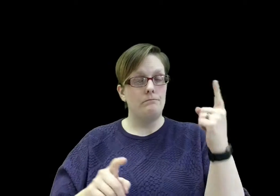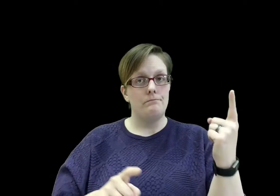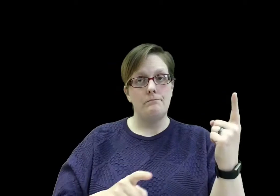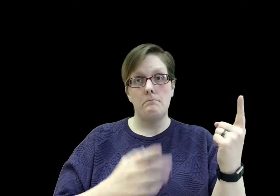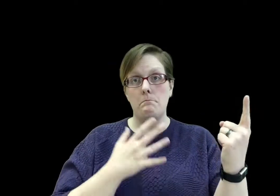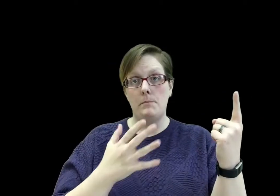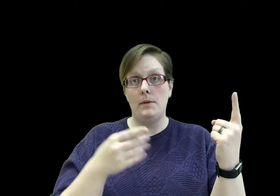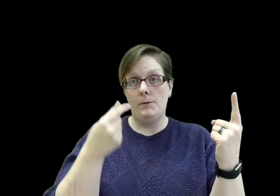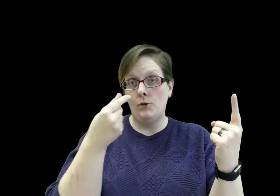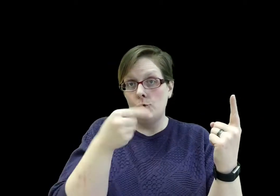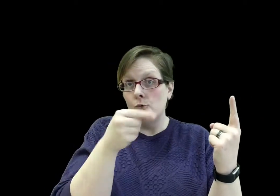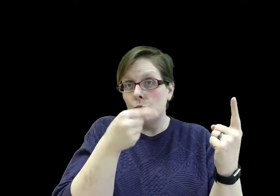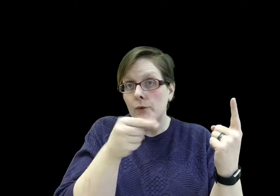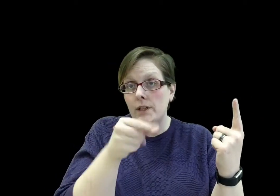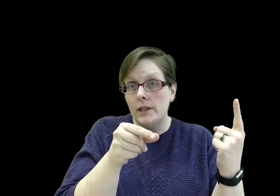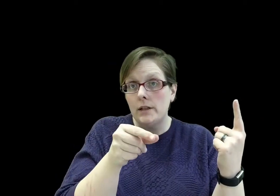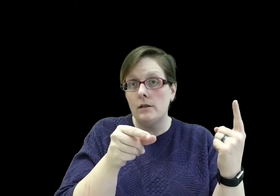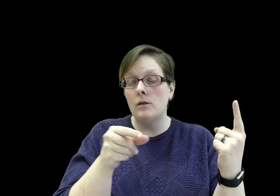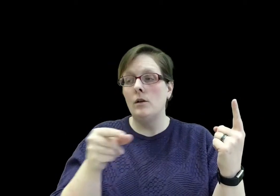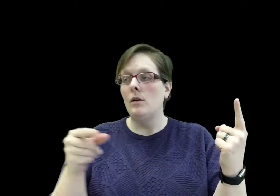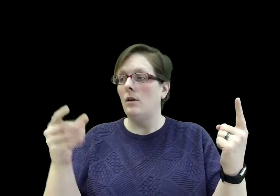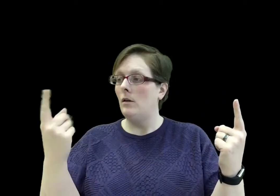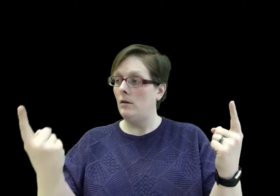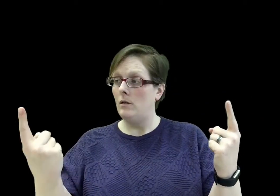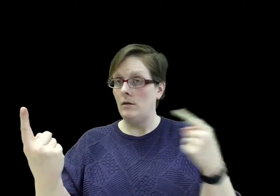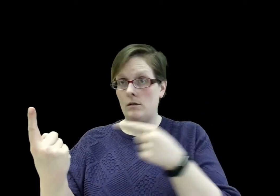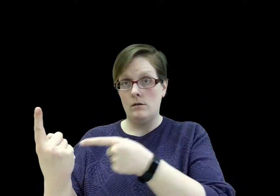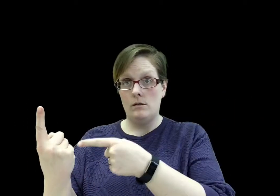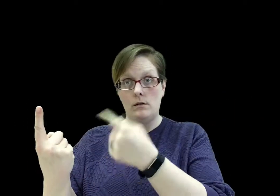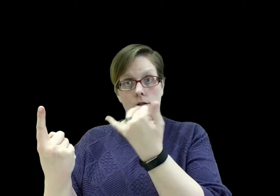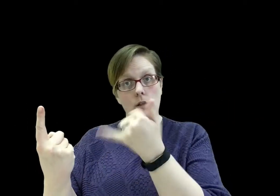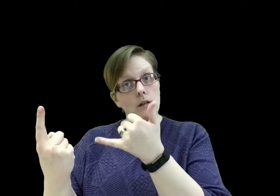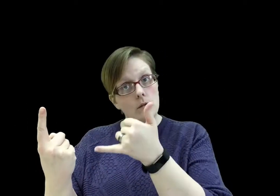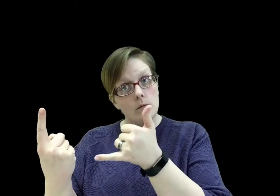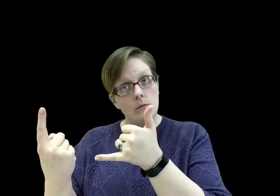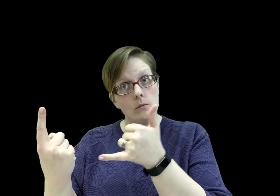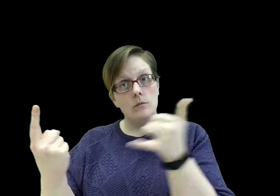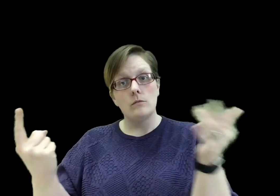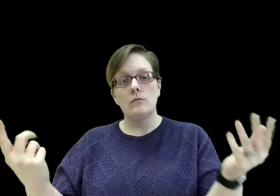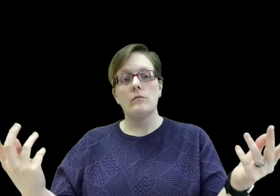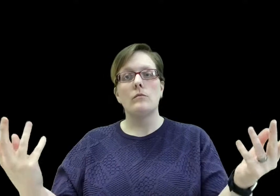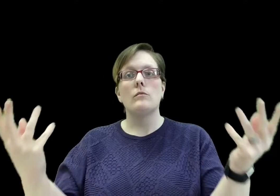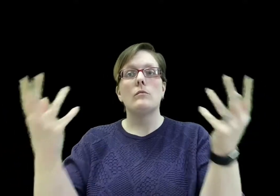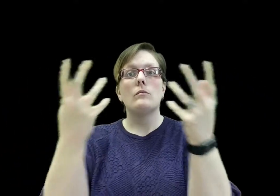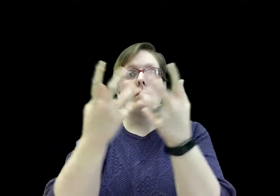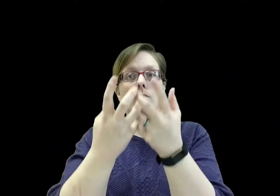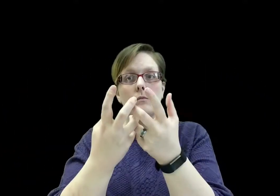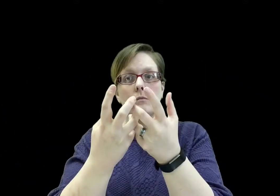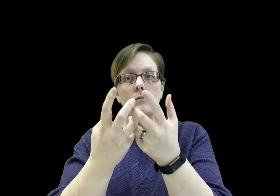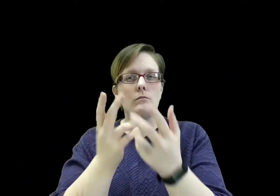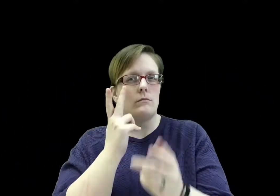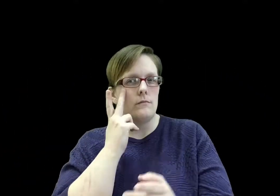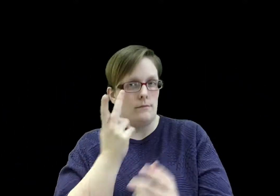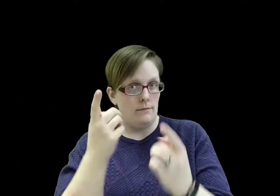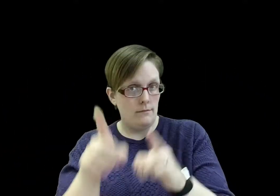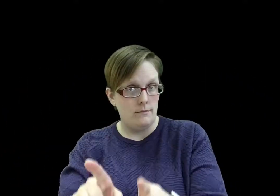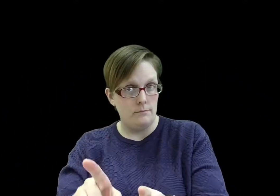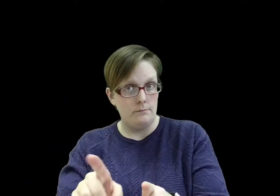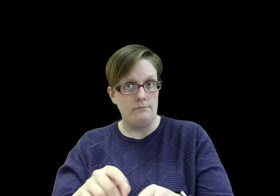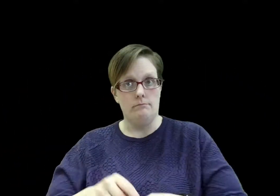Mendel used different kinds of things to do his experiments. Maybe he picked one that was yellow or one that was green and